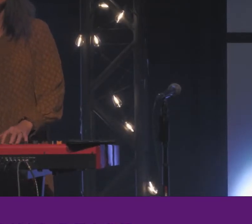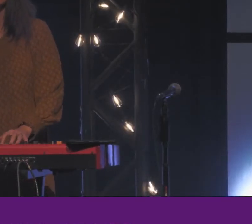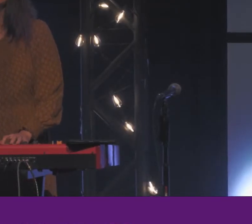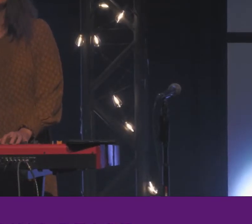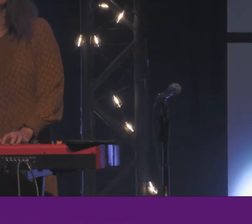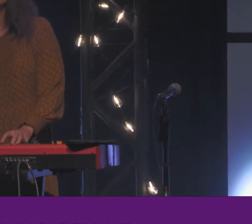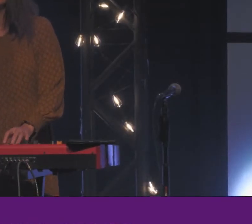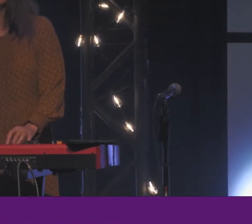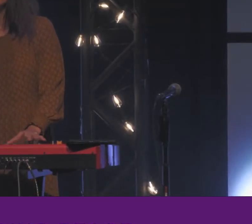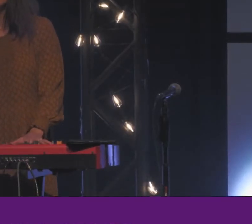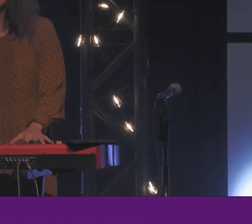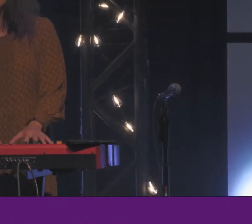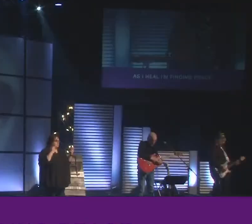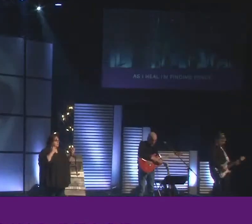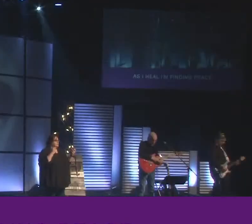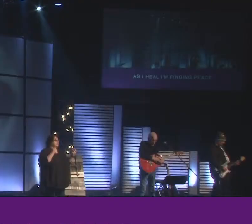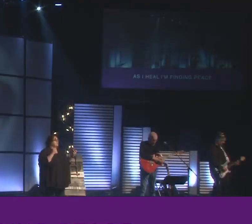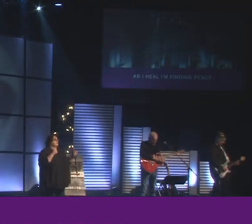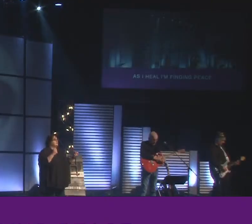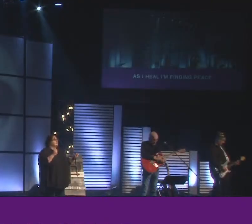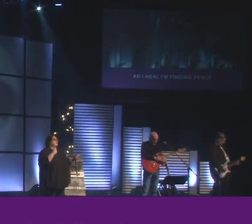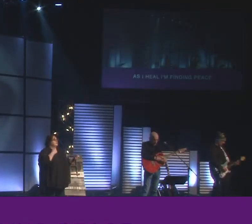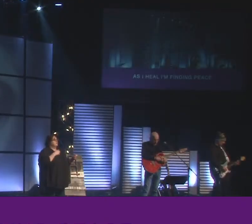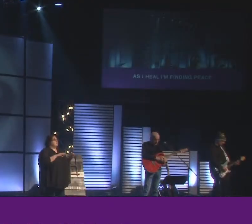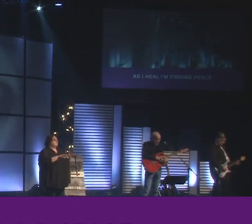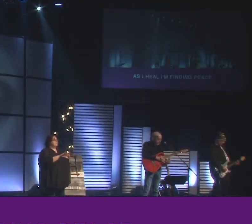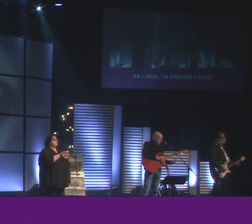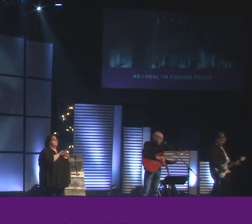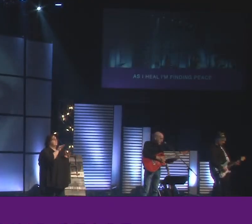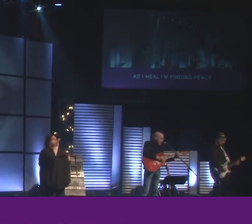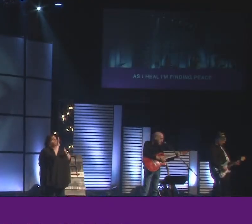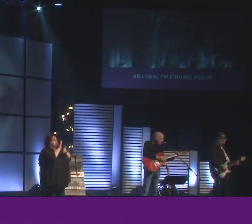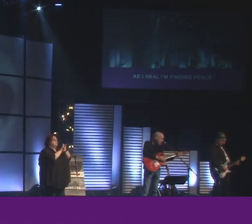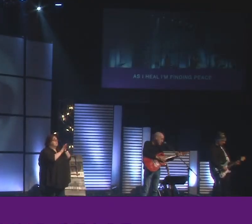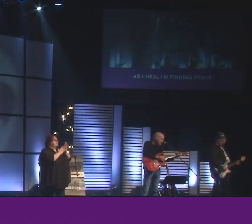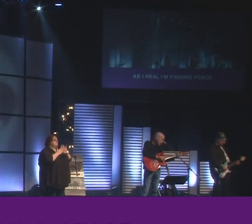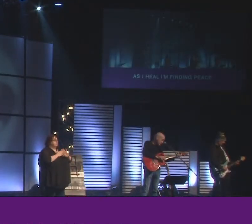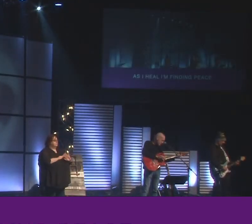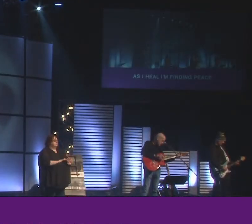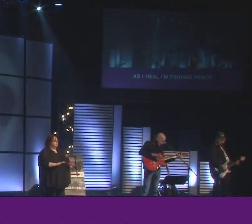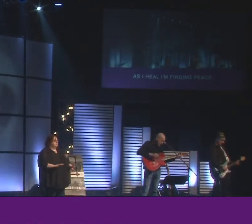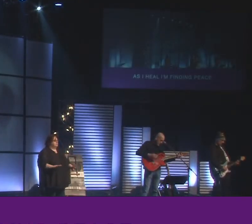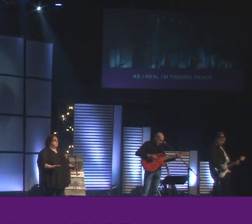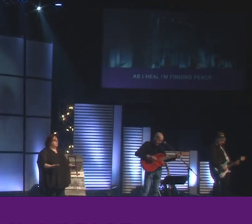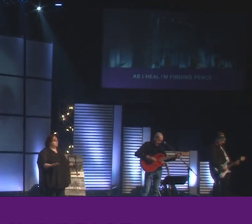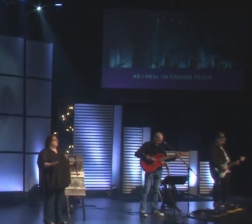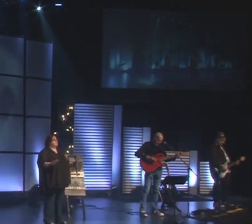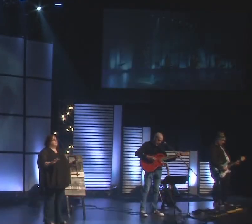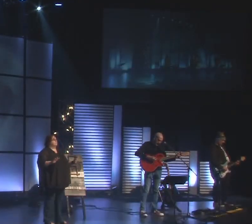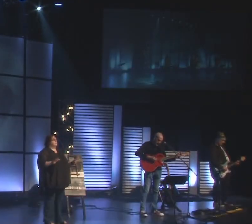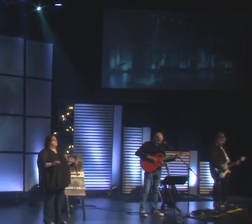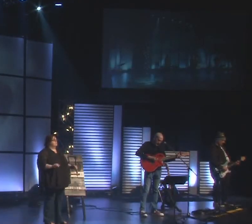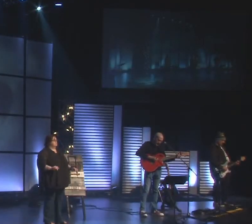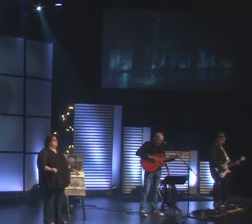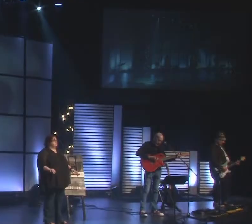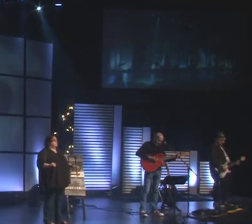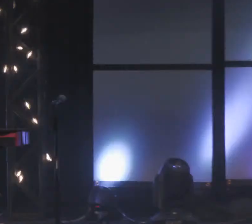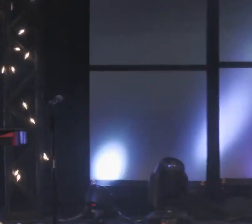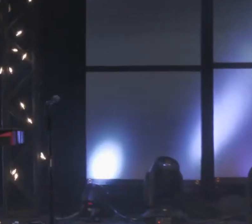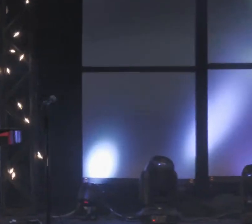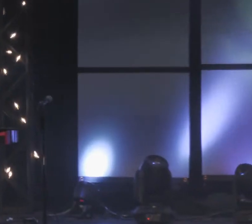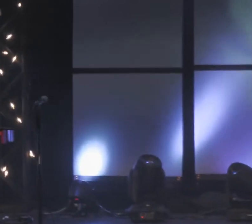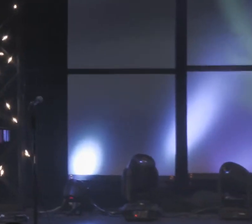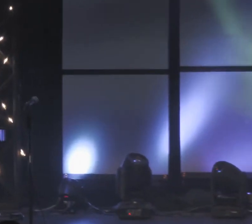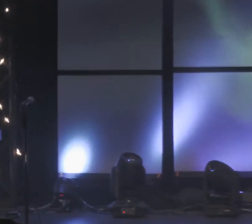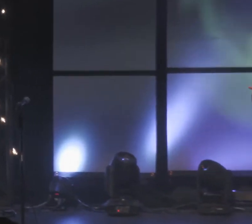self-compassion. As I heal, I'm finding peace.